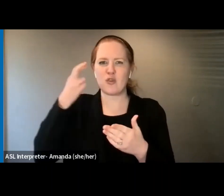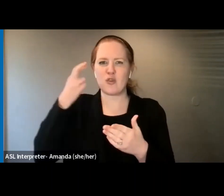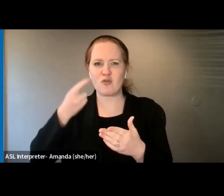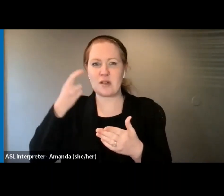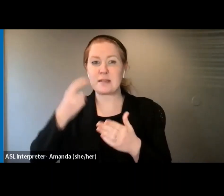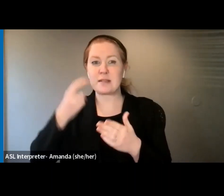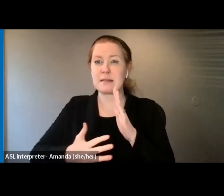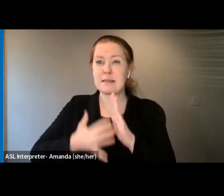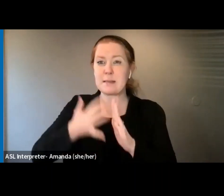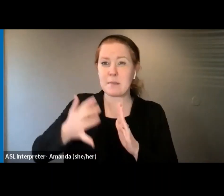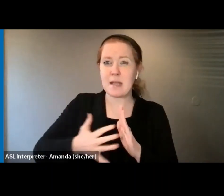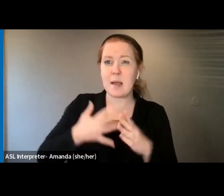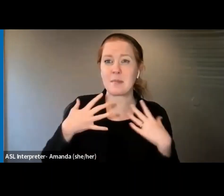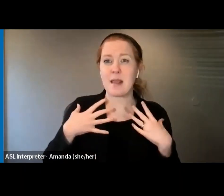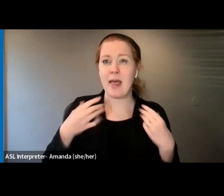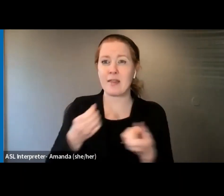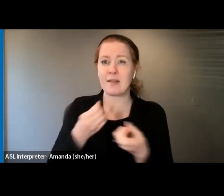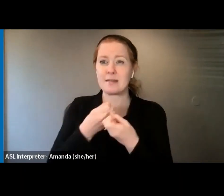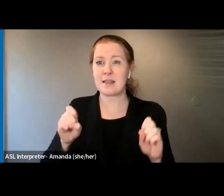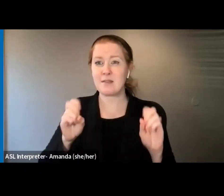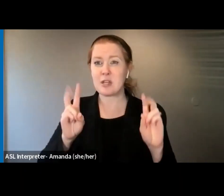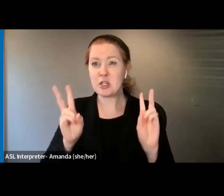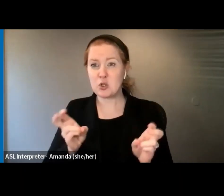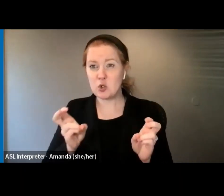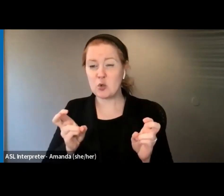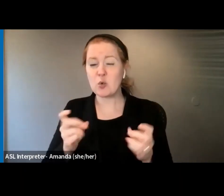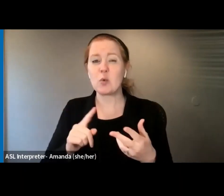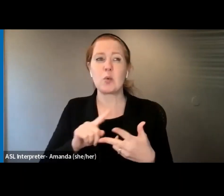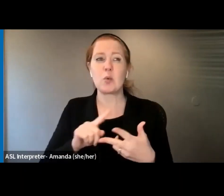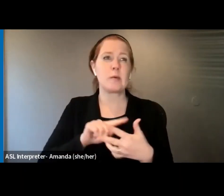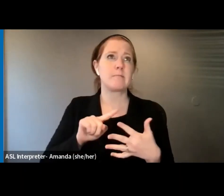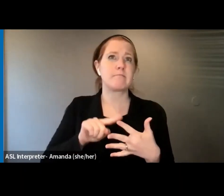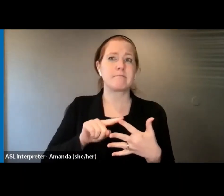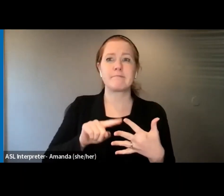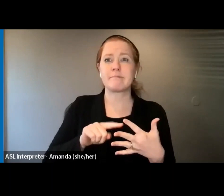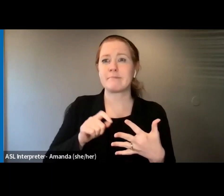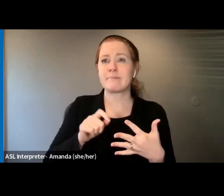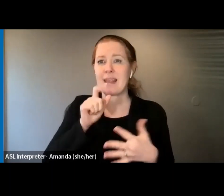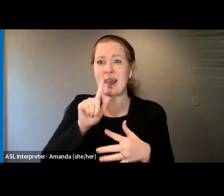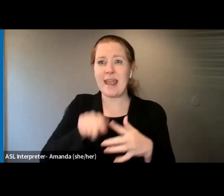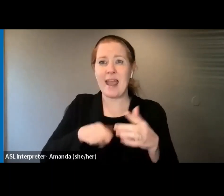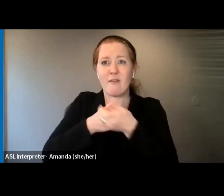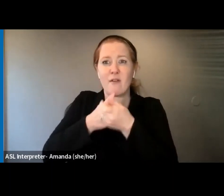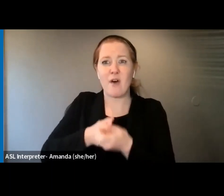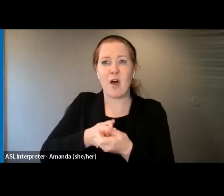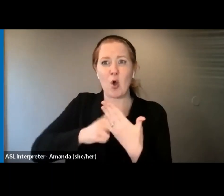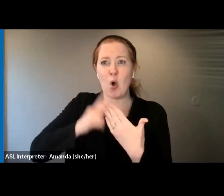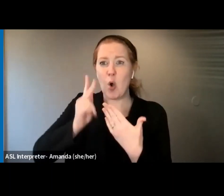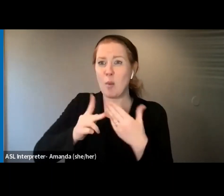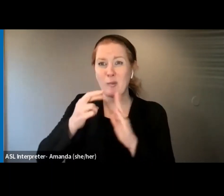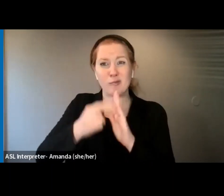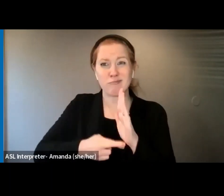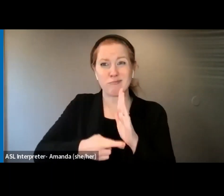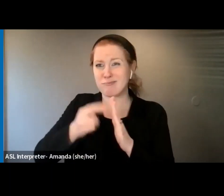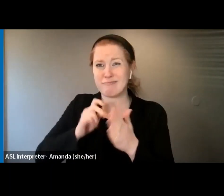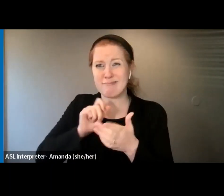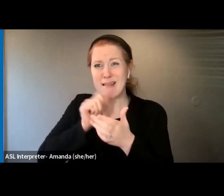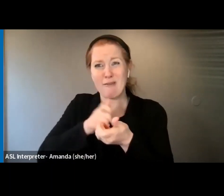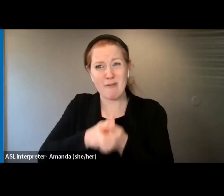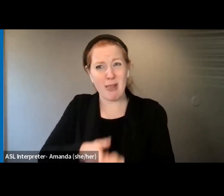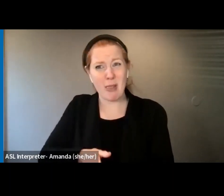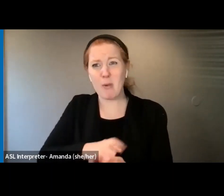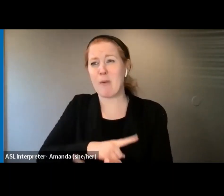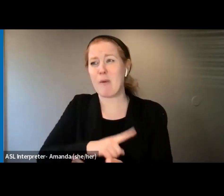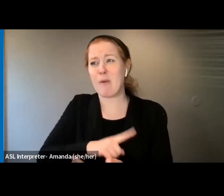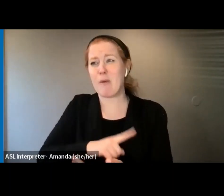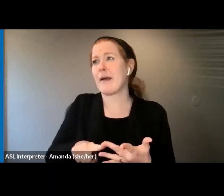it might be a health and safety issue. It might be not being able to follow program rules. It might be, for example,